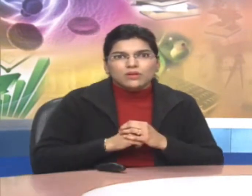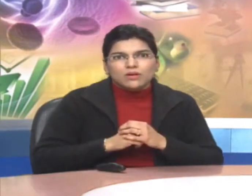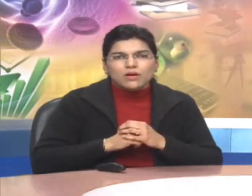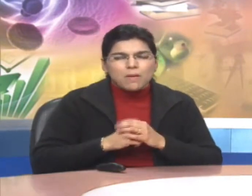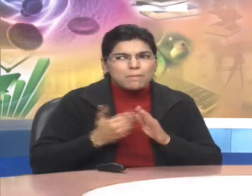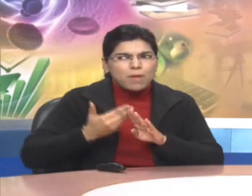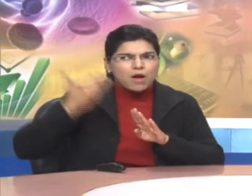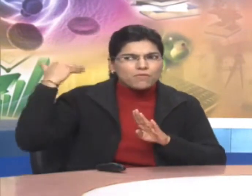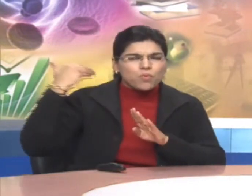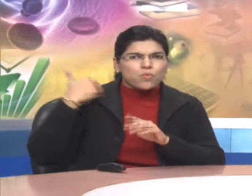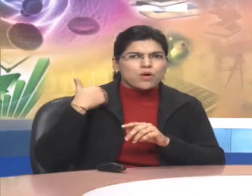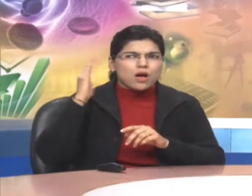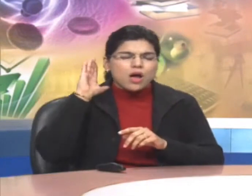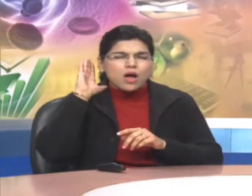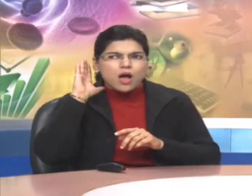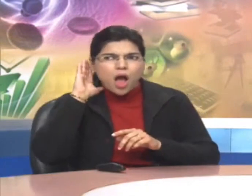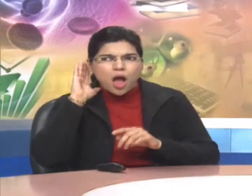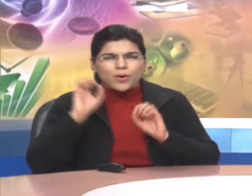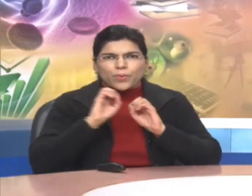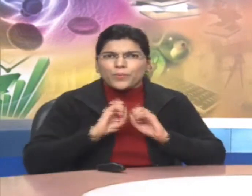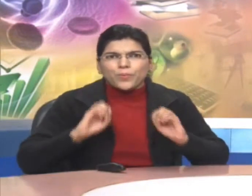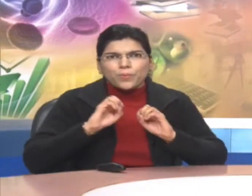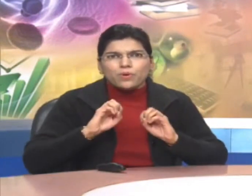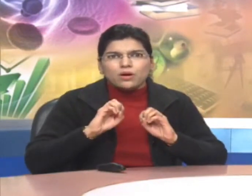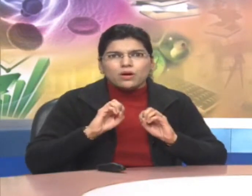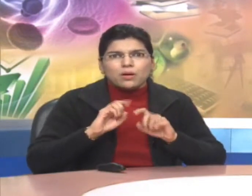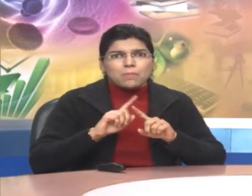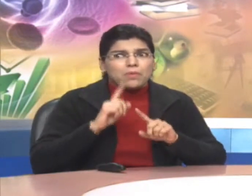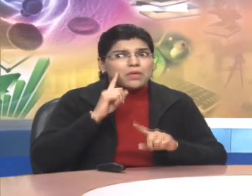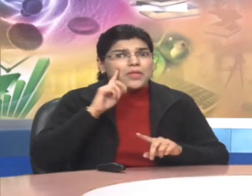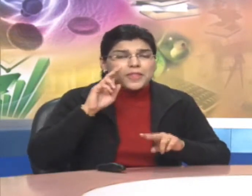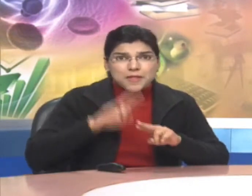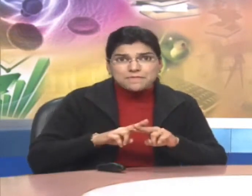Baldio, listening as he had never listened before,